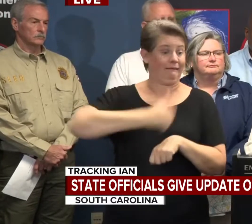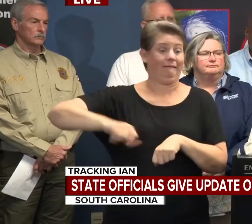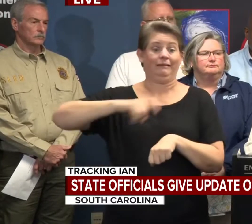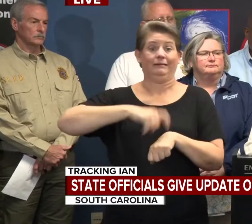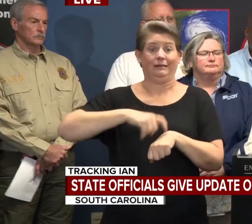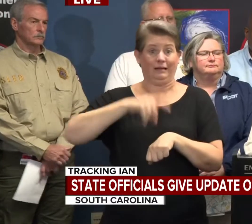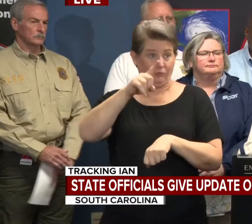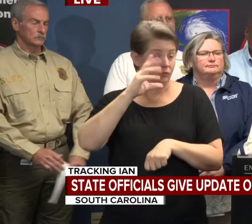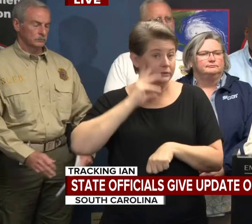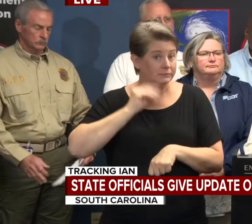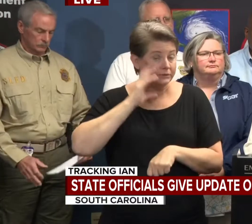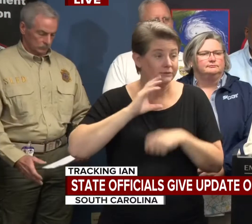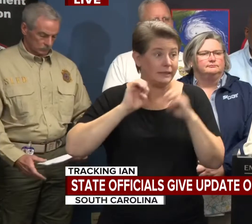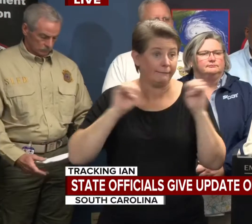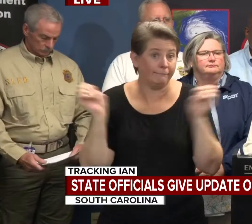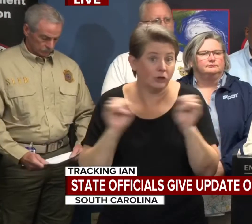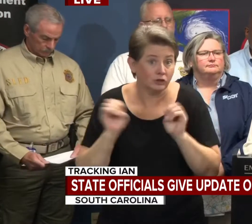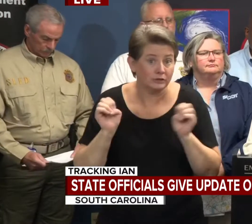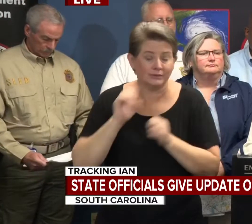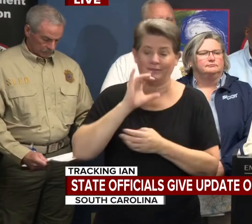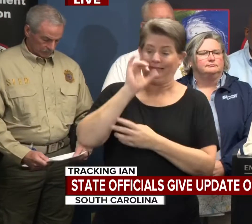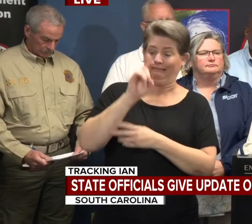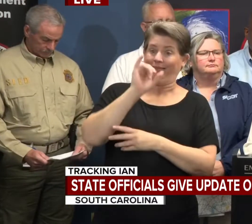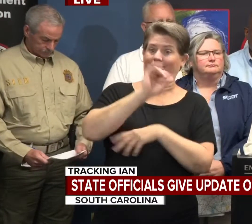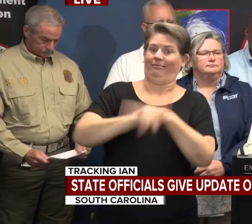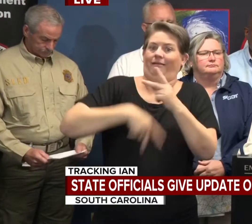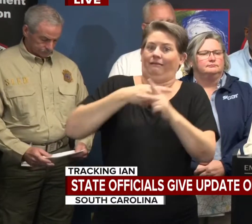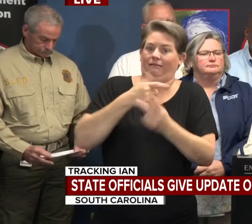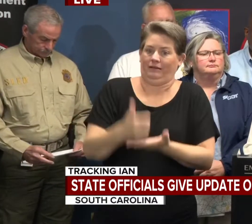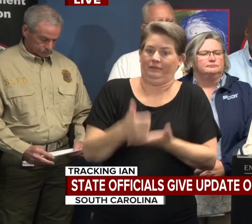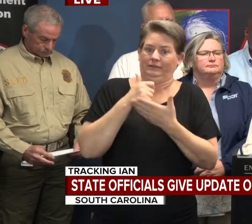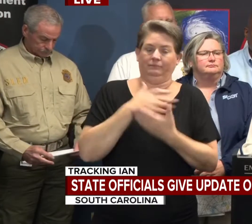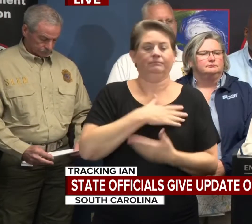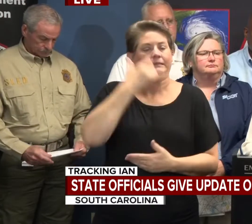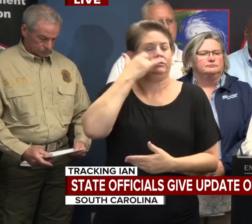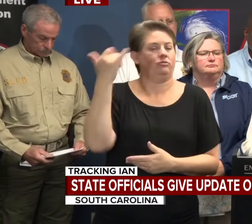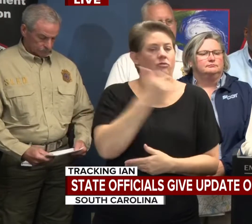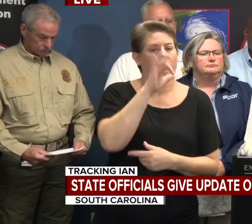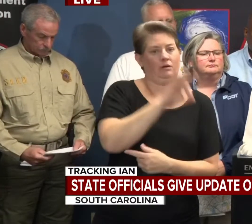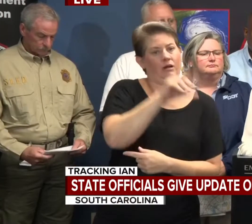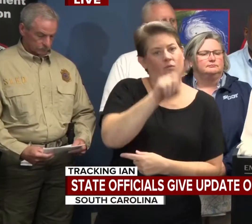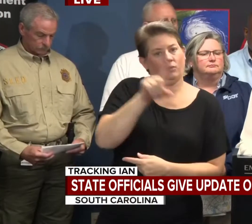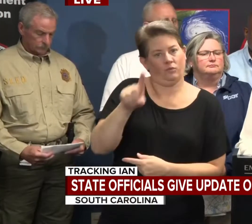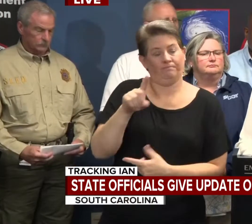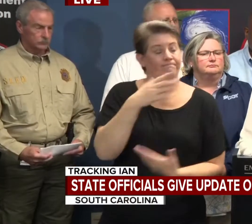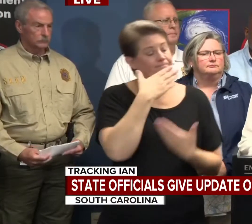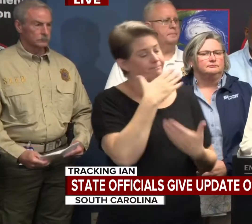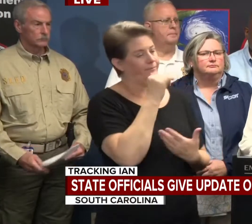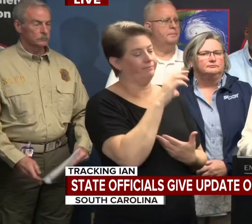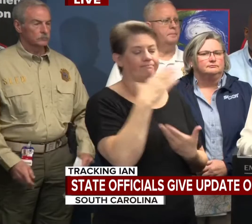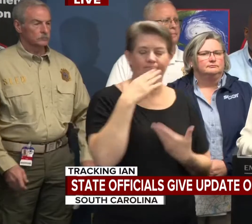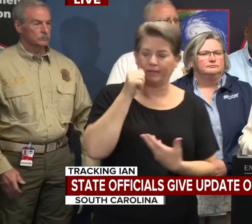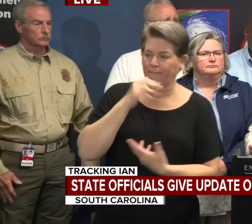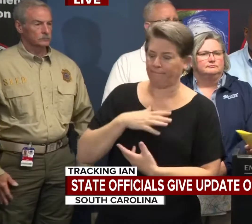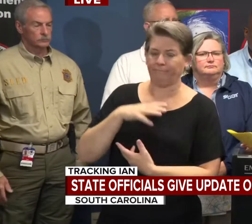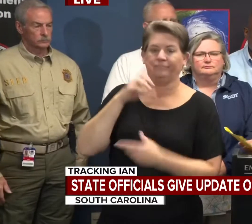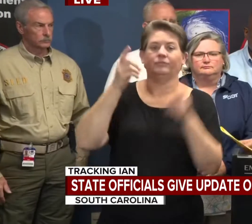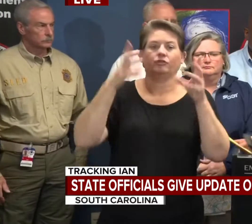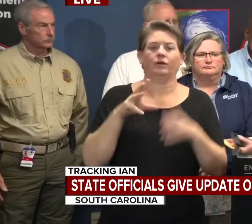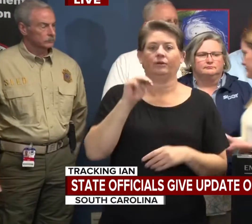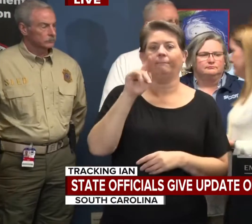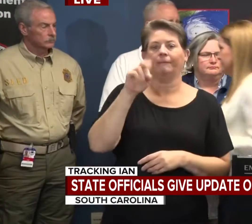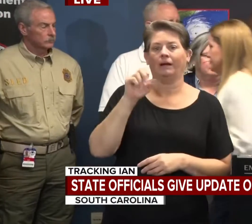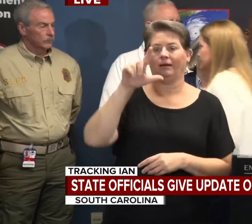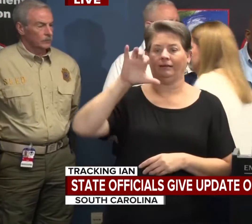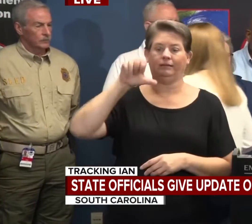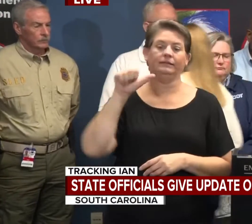yourself in an emergency situation needing those sort of assistance, to dial 911. Thank you, sir. Thank you, ma'am. Director Mike Leach,